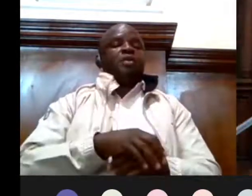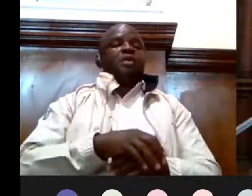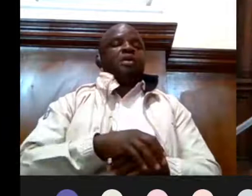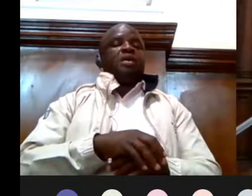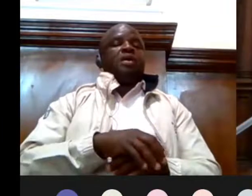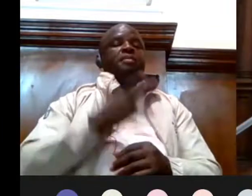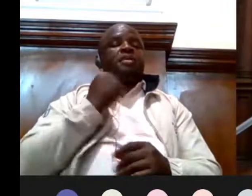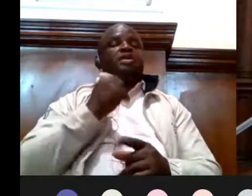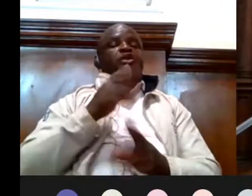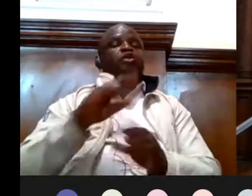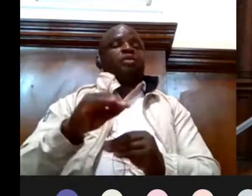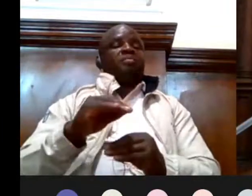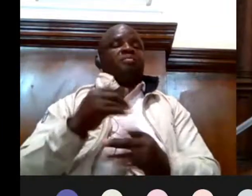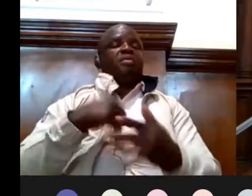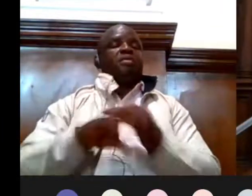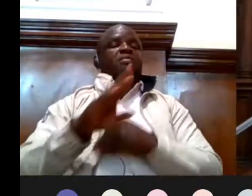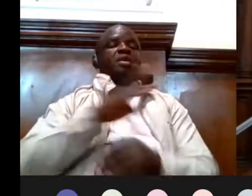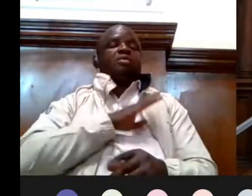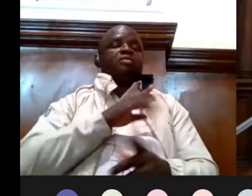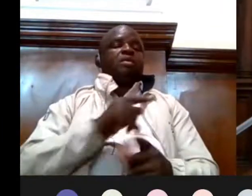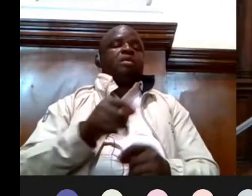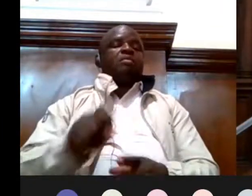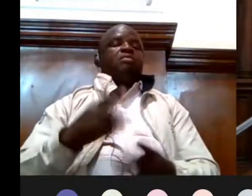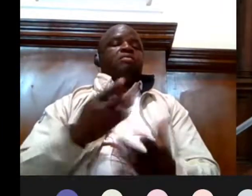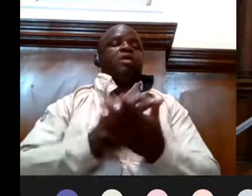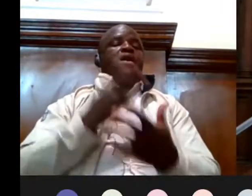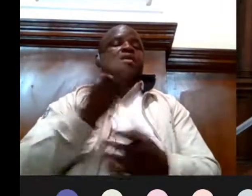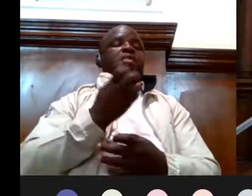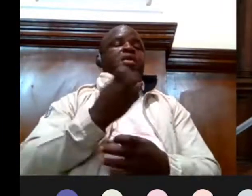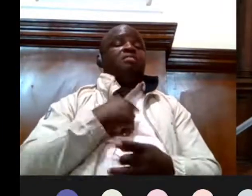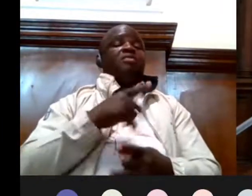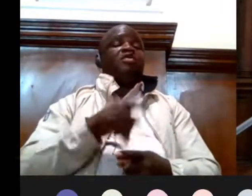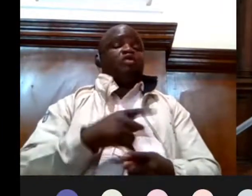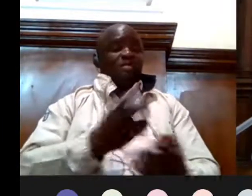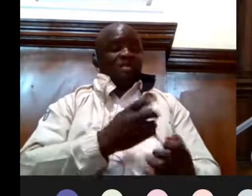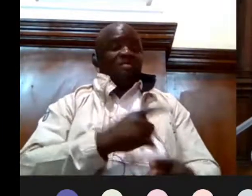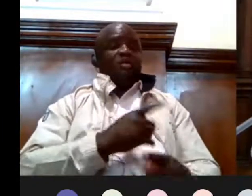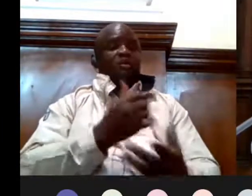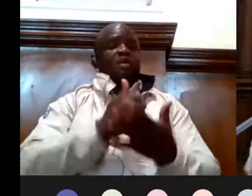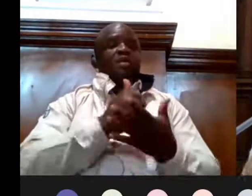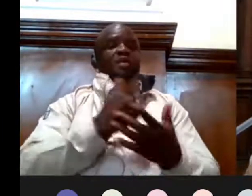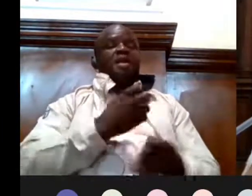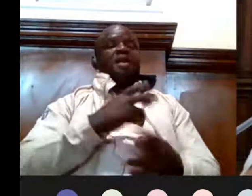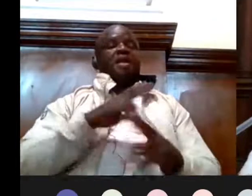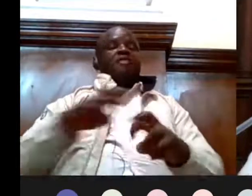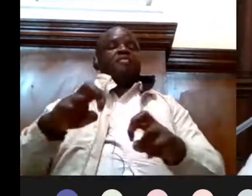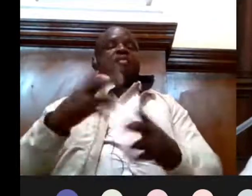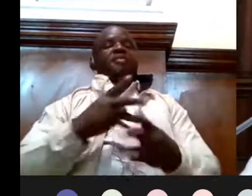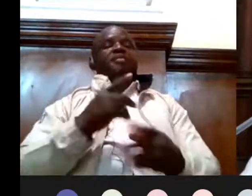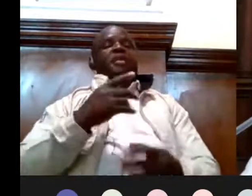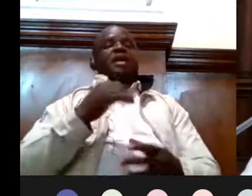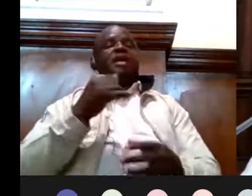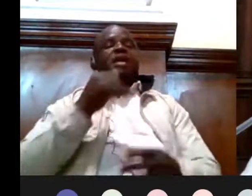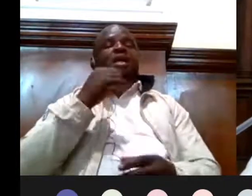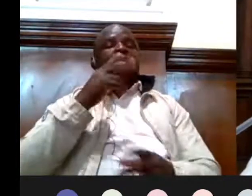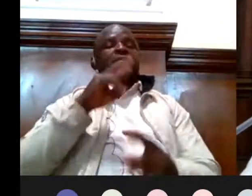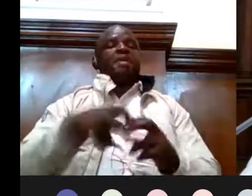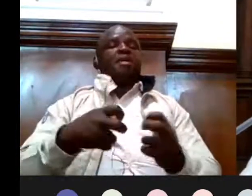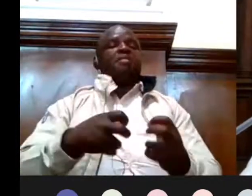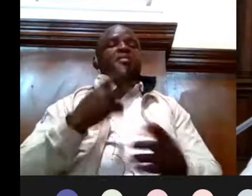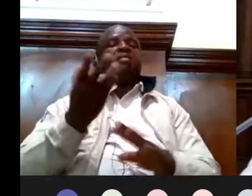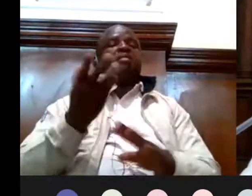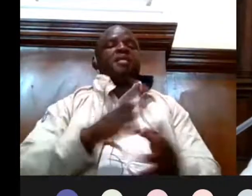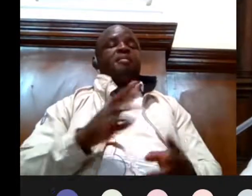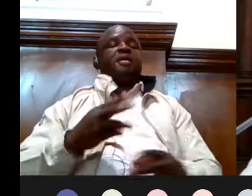niyeke udeploye amajoni ukuba makafune aba bantu basireyiphayo babulala omama babulala abantwana bethu